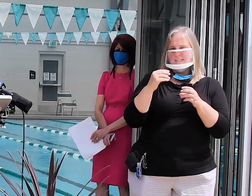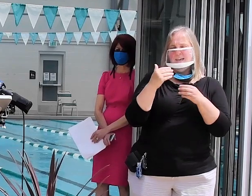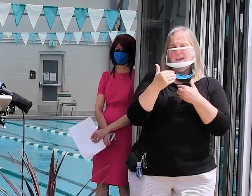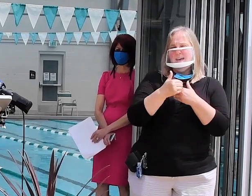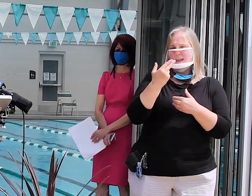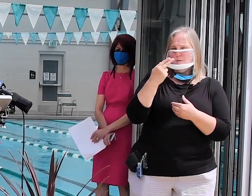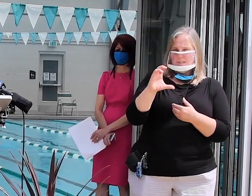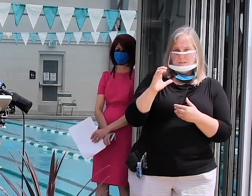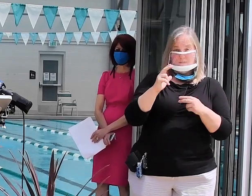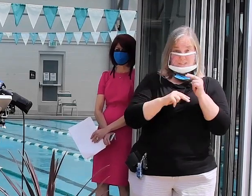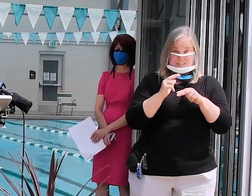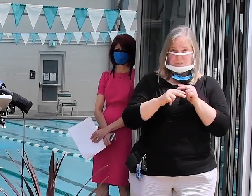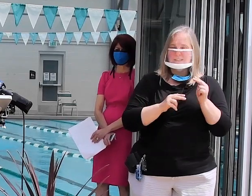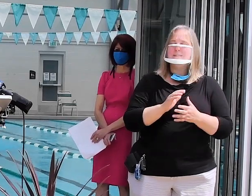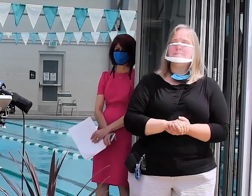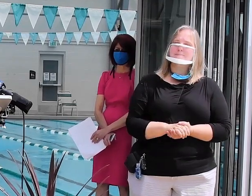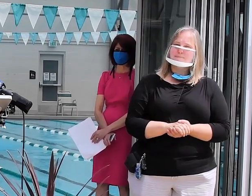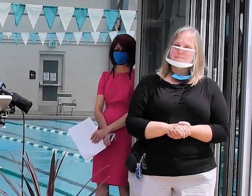facilities.